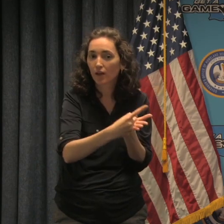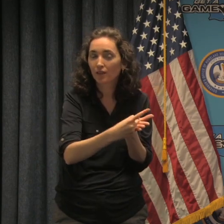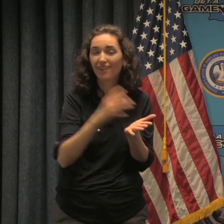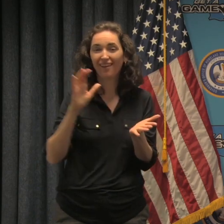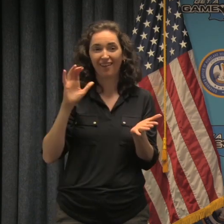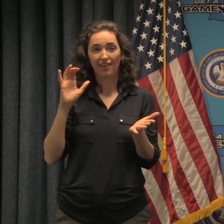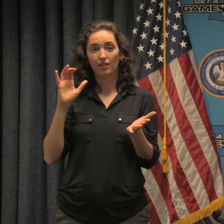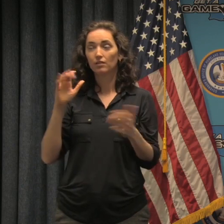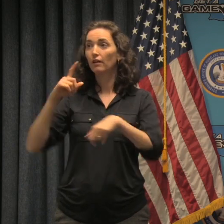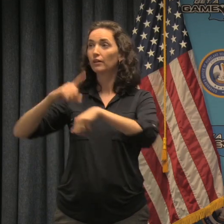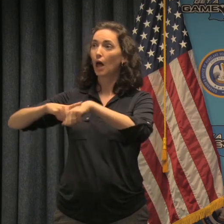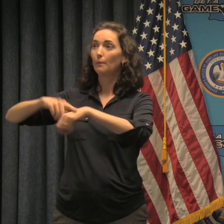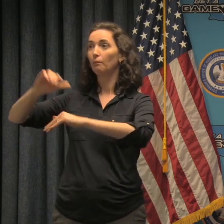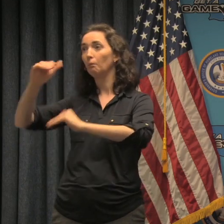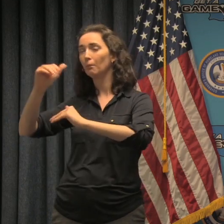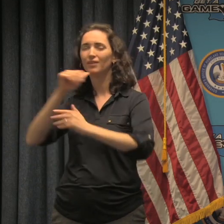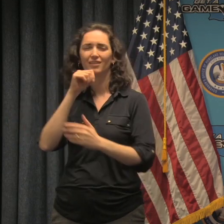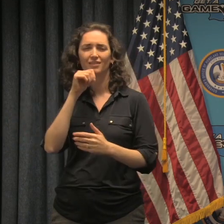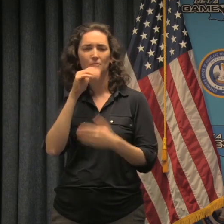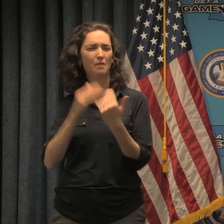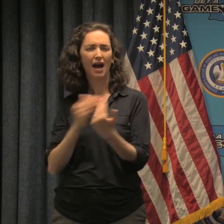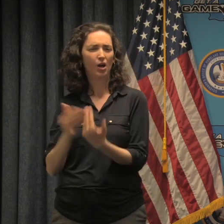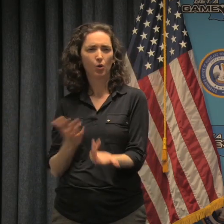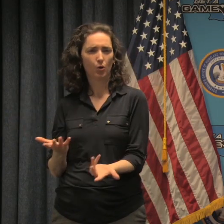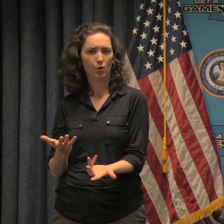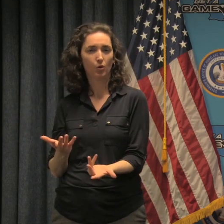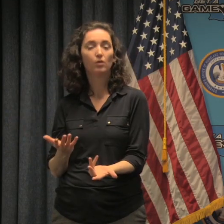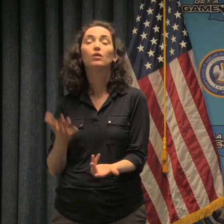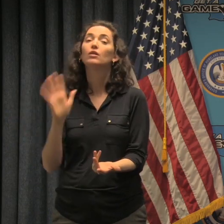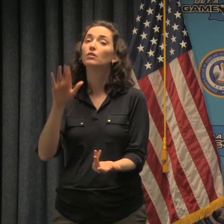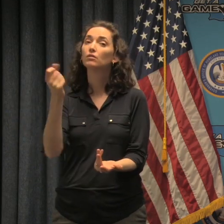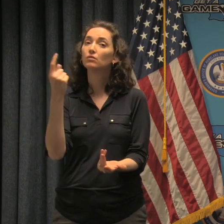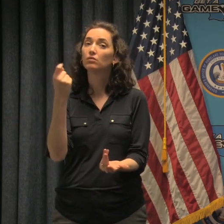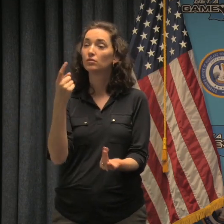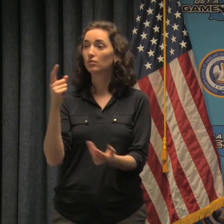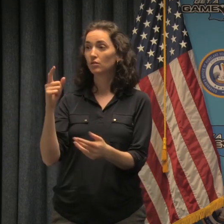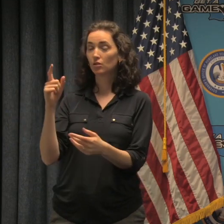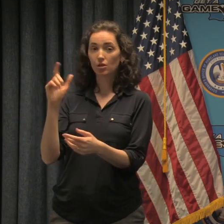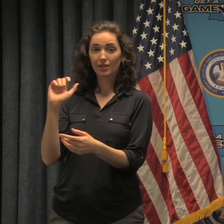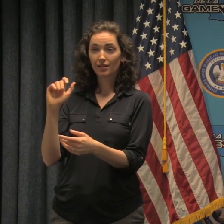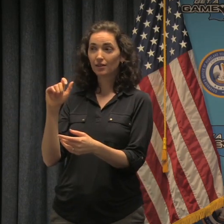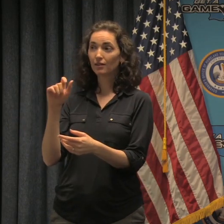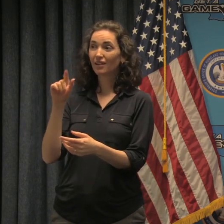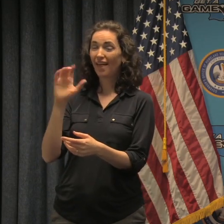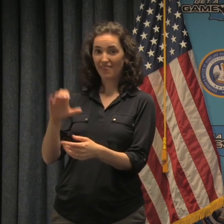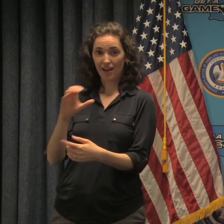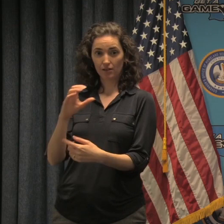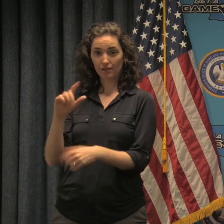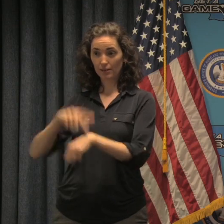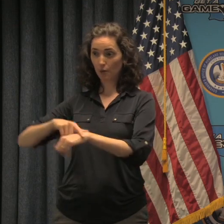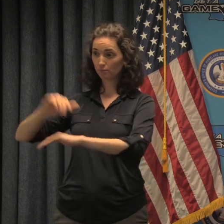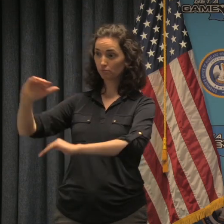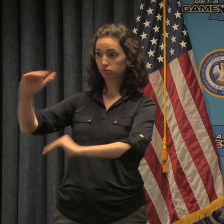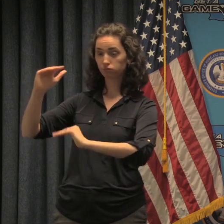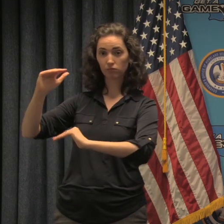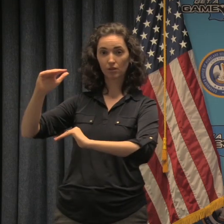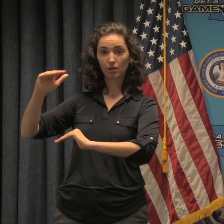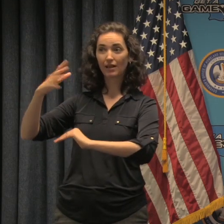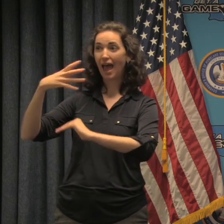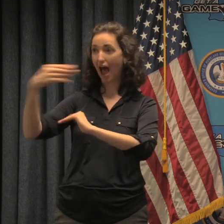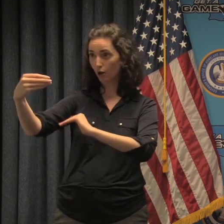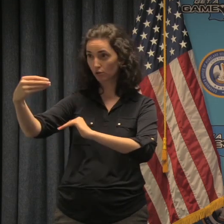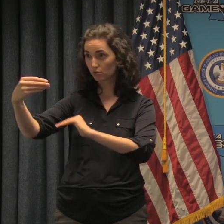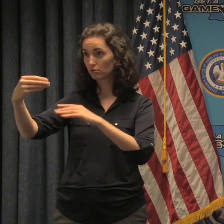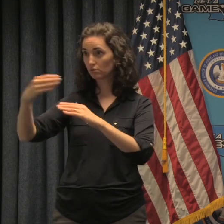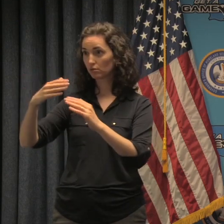wouldn't matter so much. Where the curfew I think could help is in conserving resources at the local